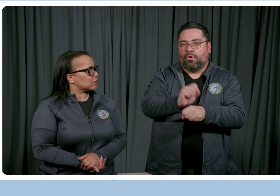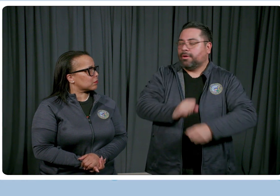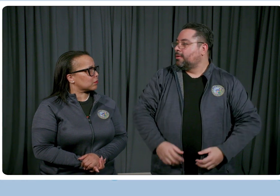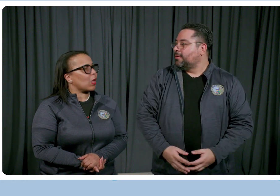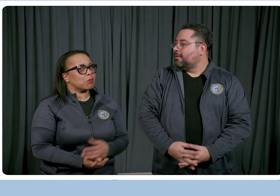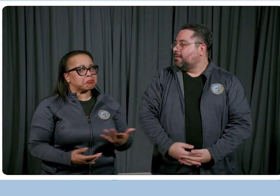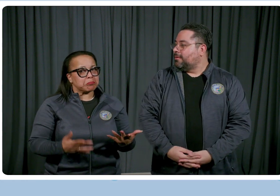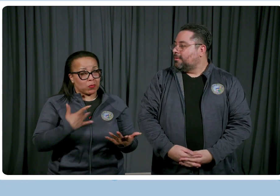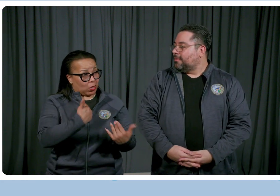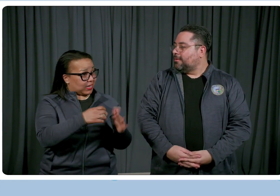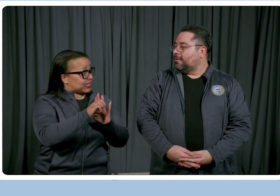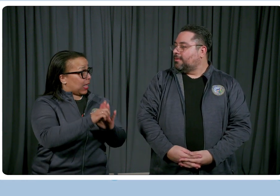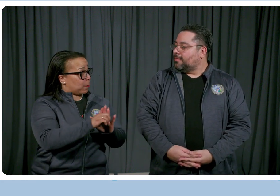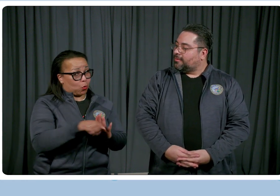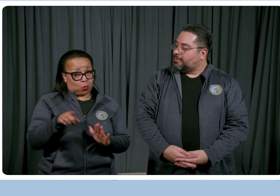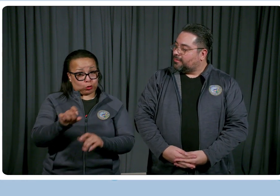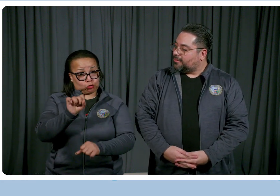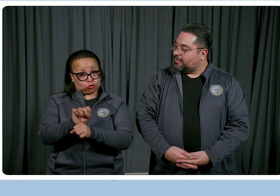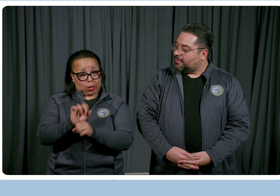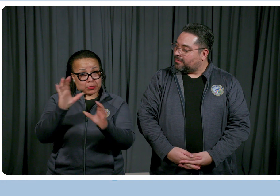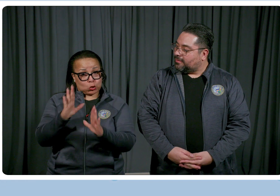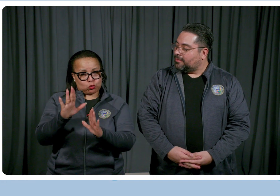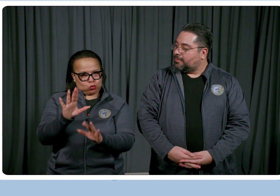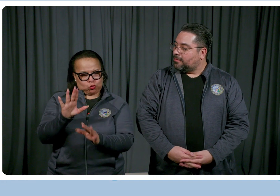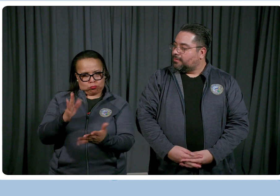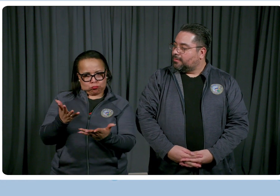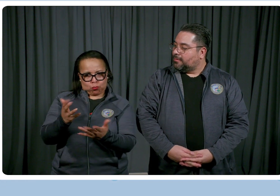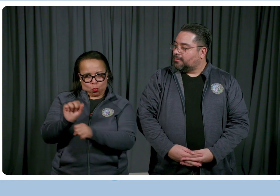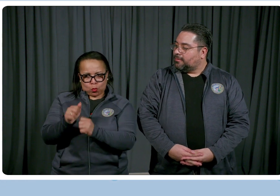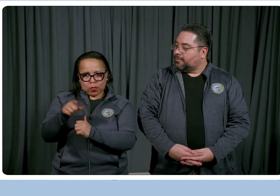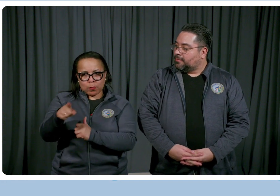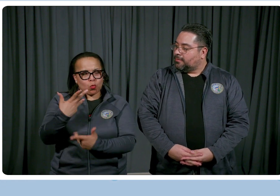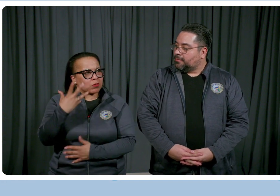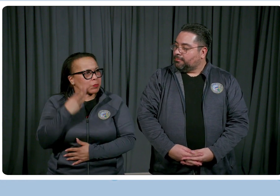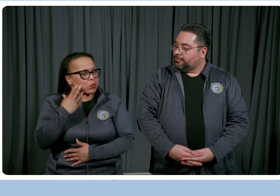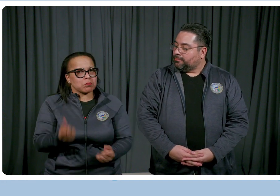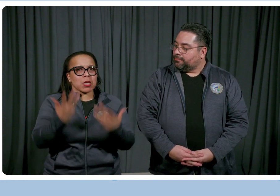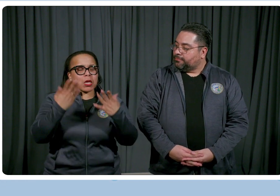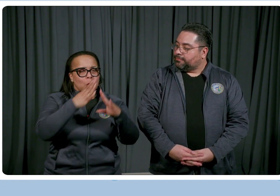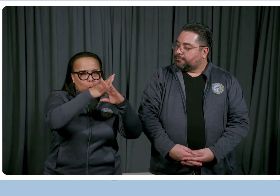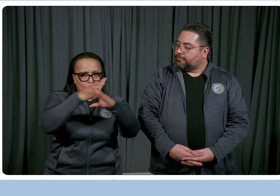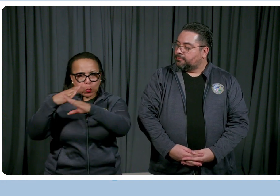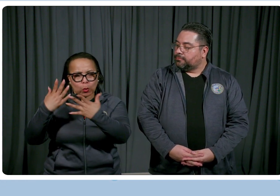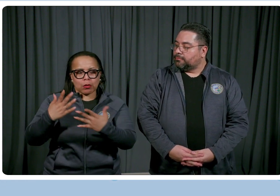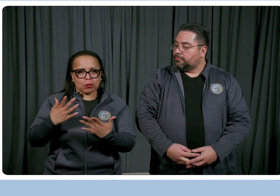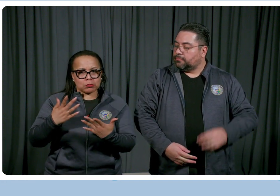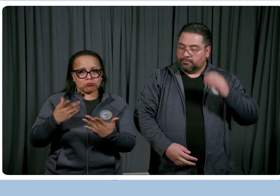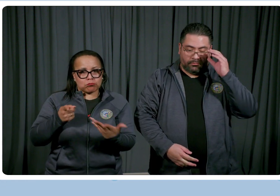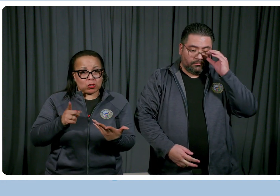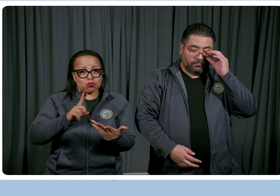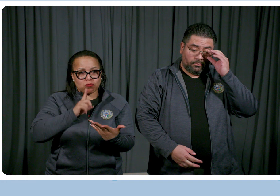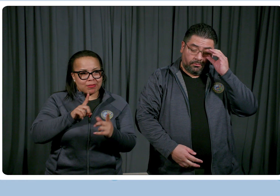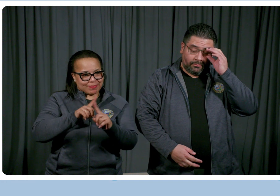job seeker or a couple job seekers that you've worked with who have faced multiple barriers